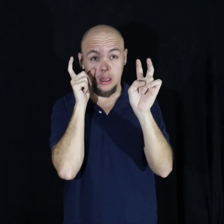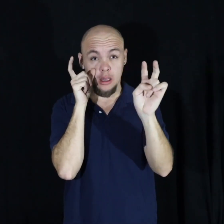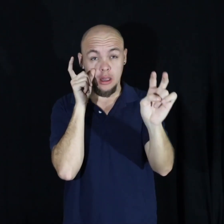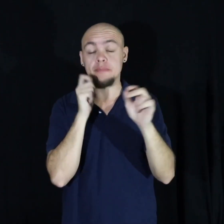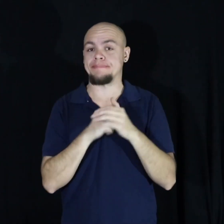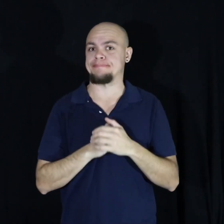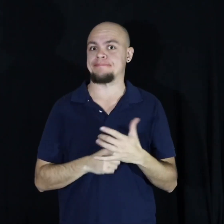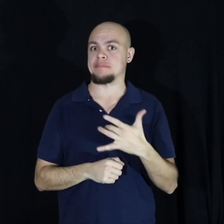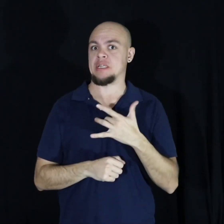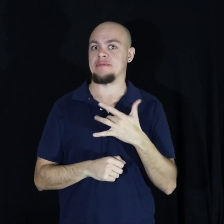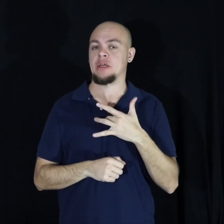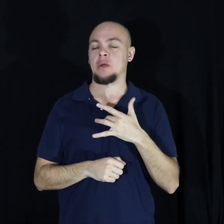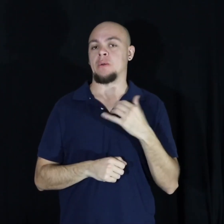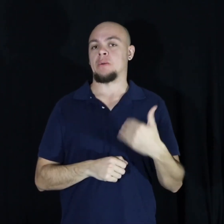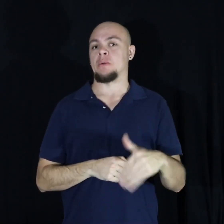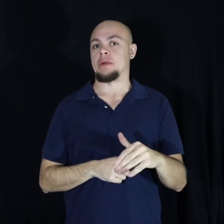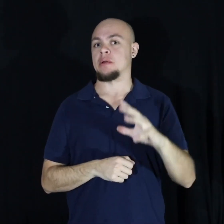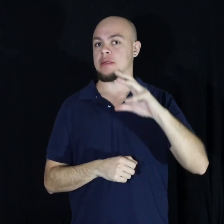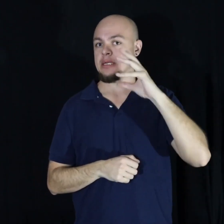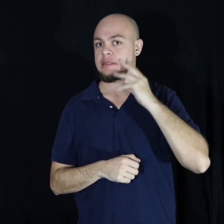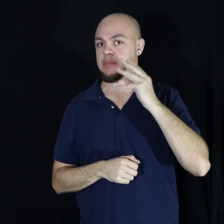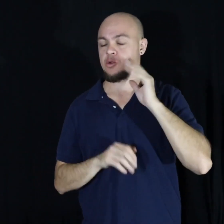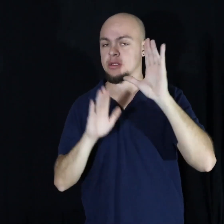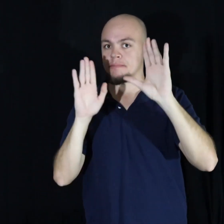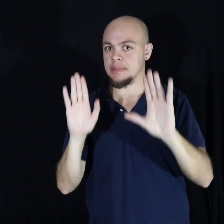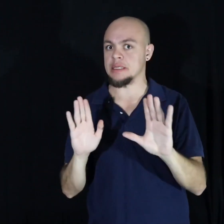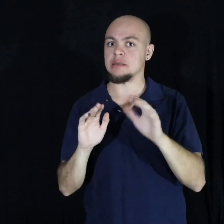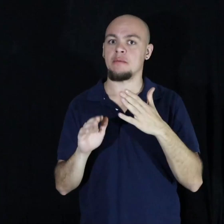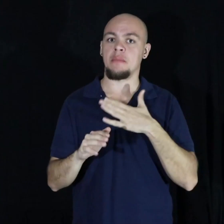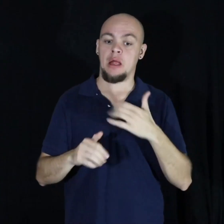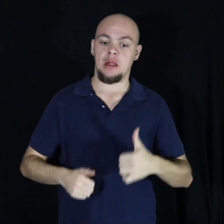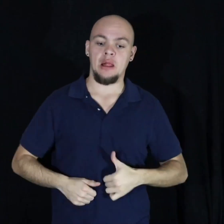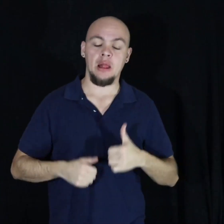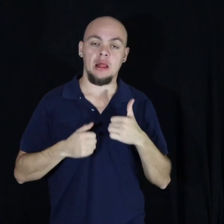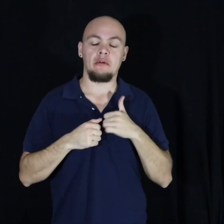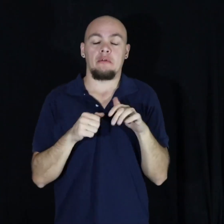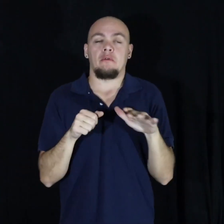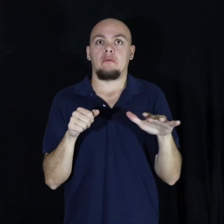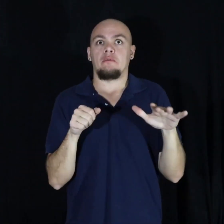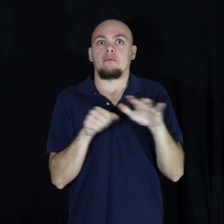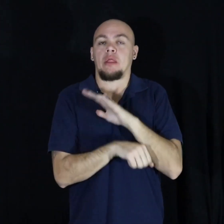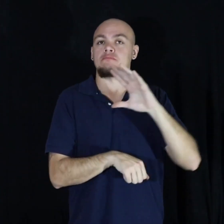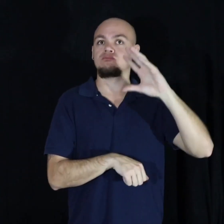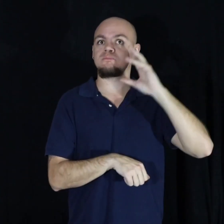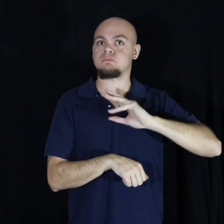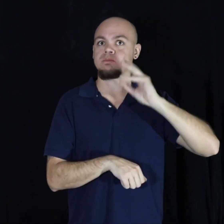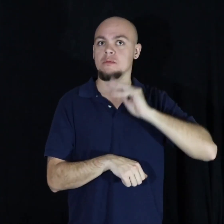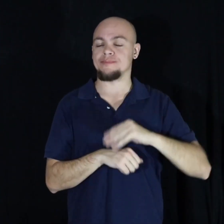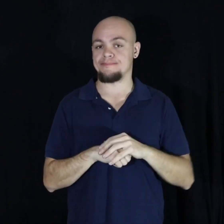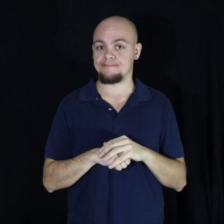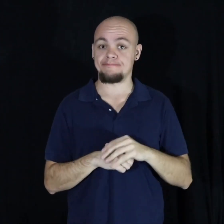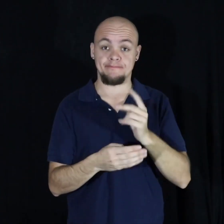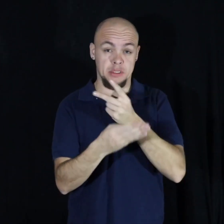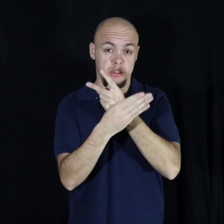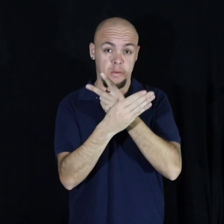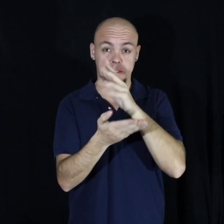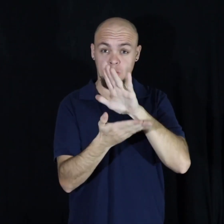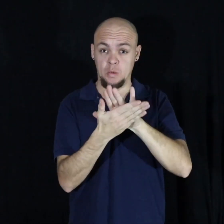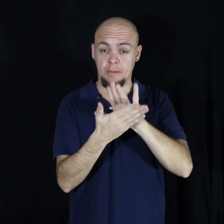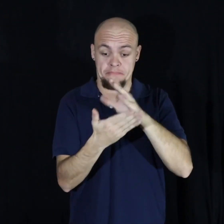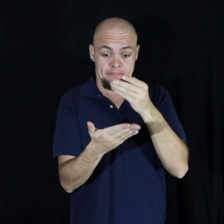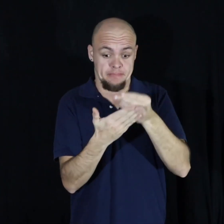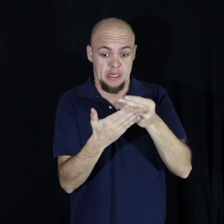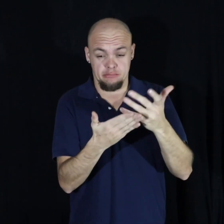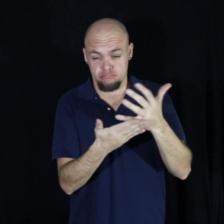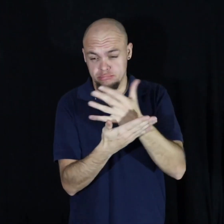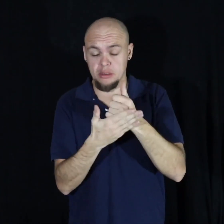truly feel as though I had an amazing experience and lived my life to the fullest and did real science. In grad school, to earn money and to pay